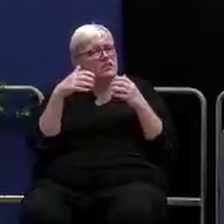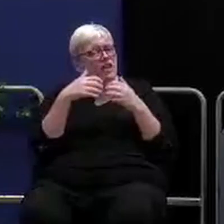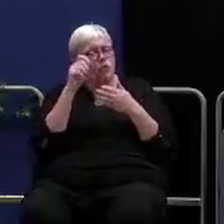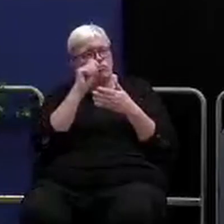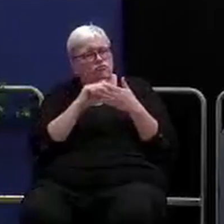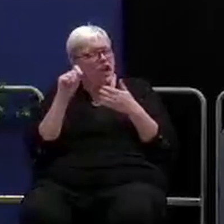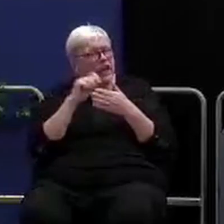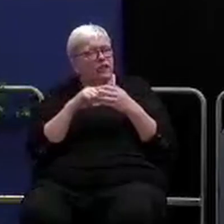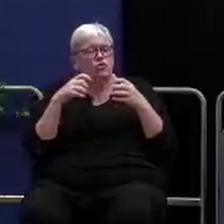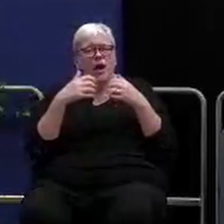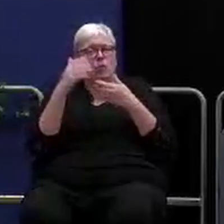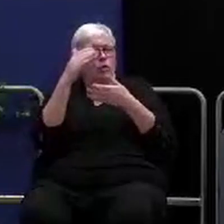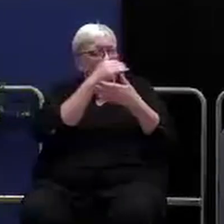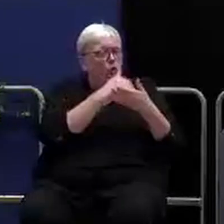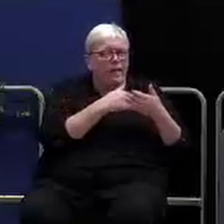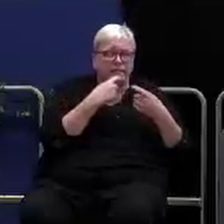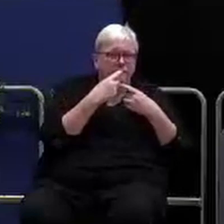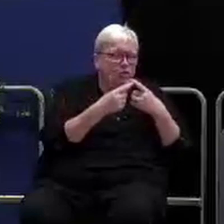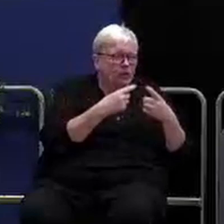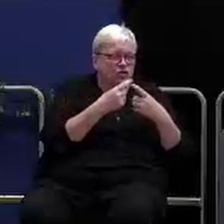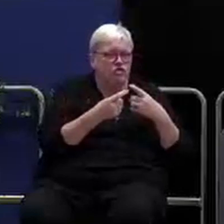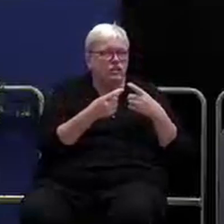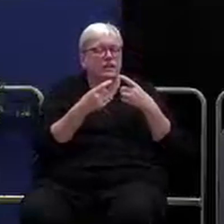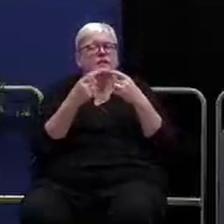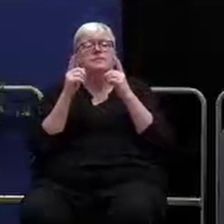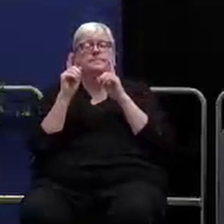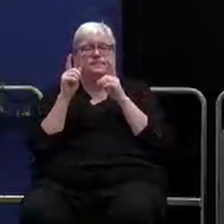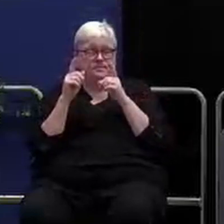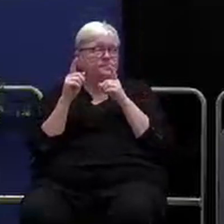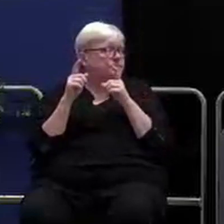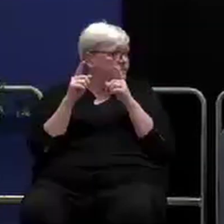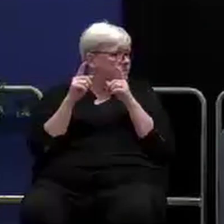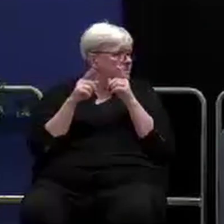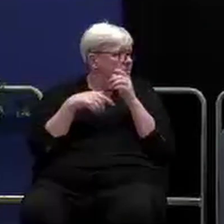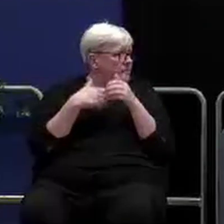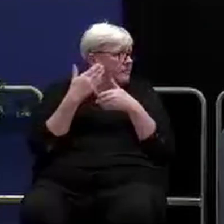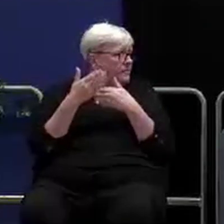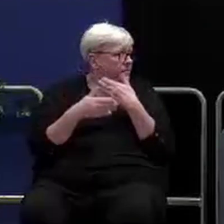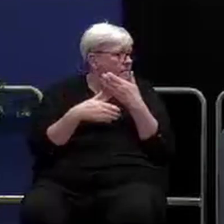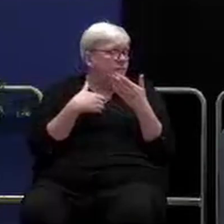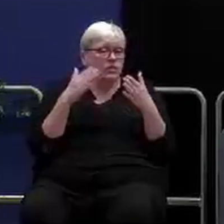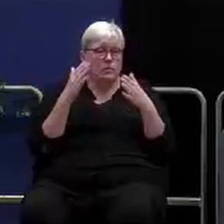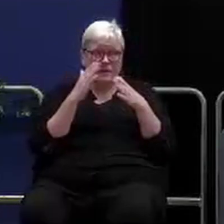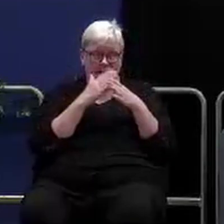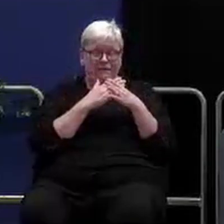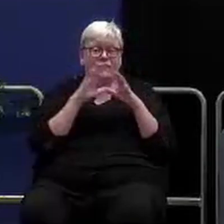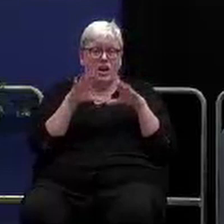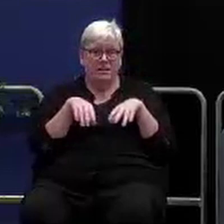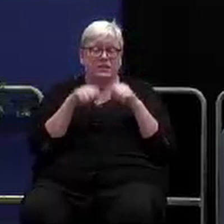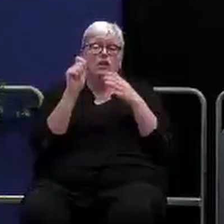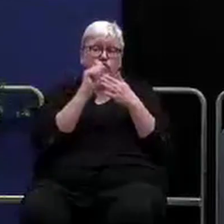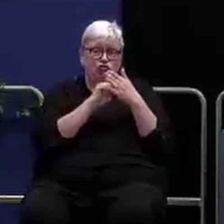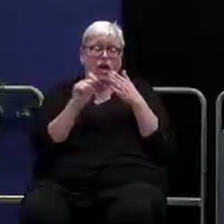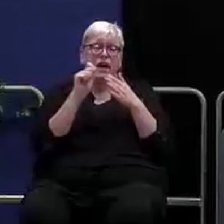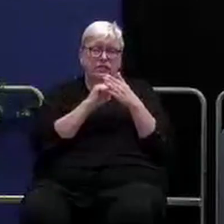way you collect information? So I've got a funny story that I always tell about when I first started to write.